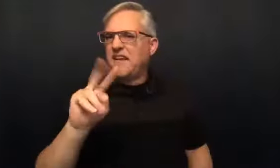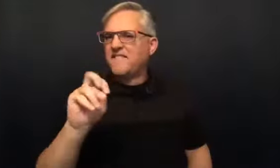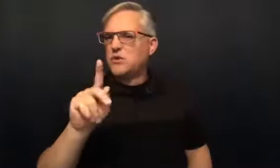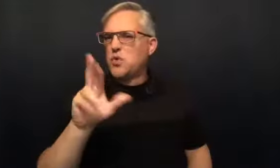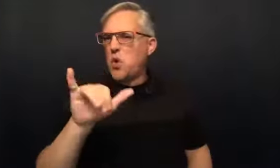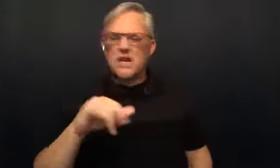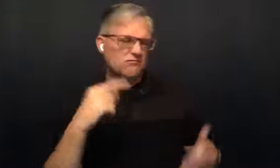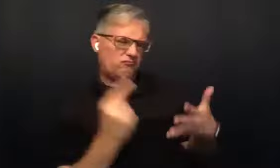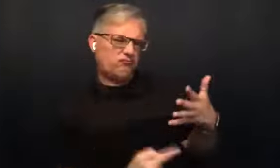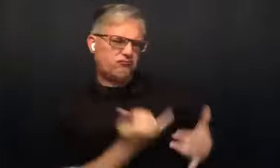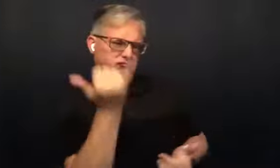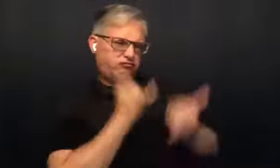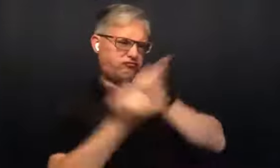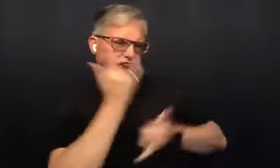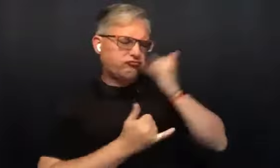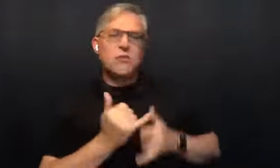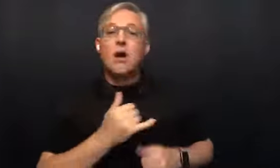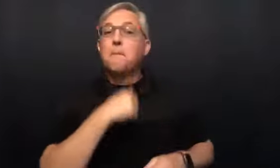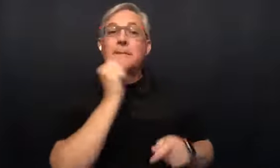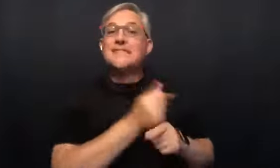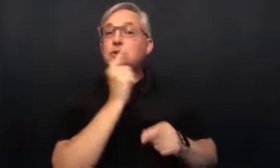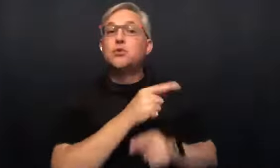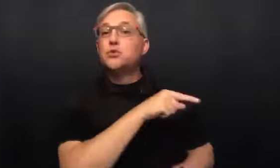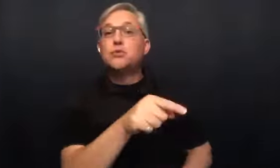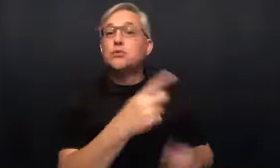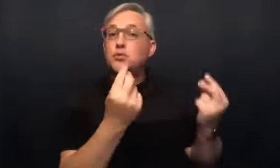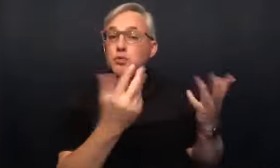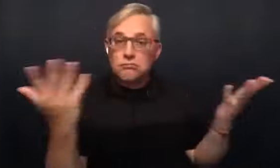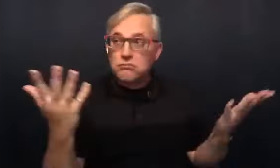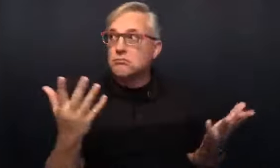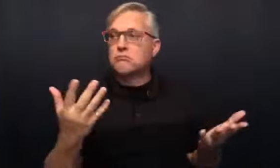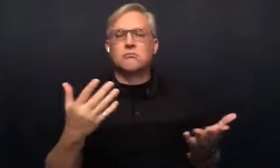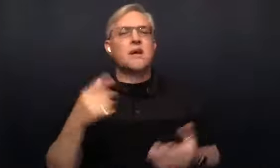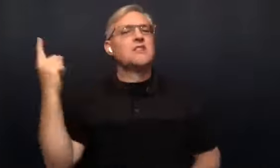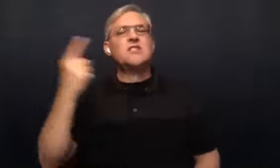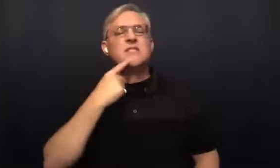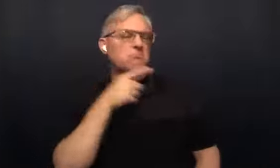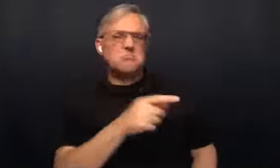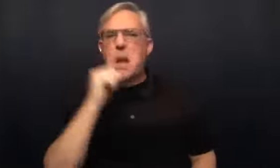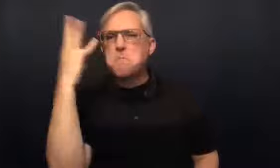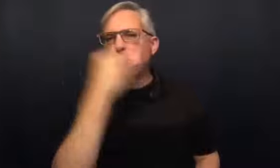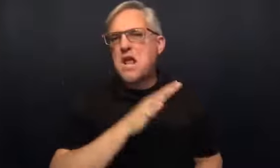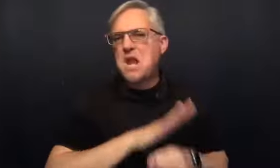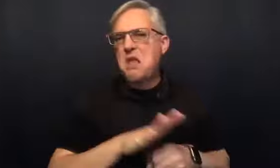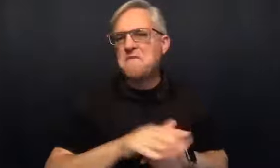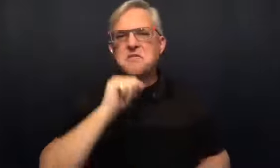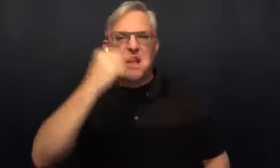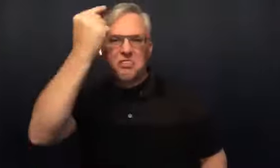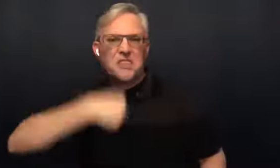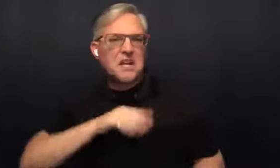my sisters heard, but I know what I heard. She said, you're not good enough. You're not pretty enough. You're not thin enough. You're not smart enough. You're going to have to work twice as